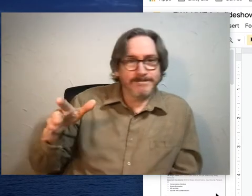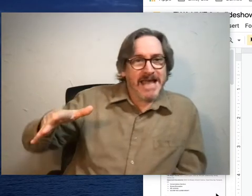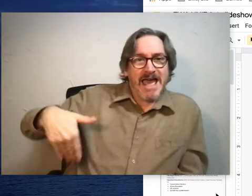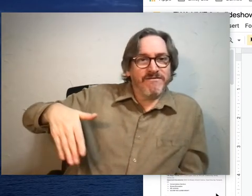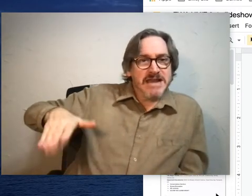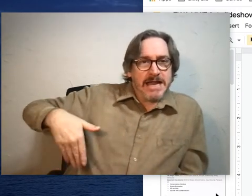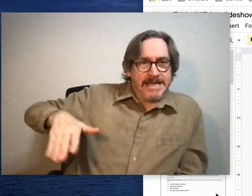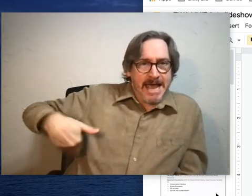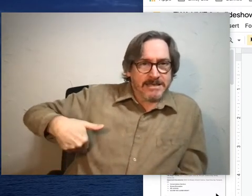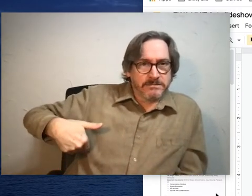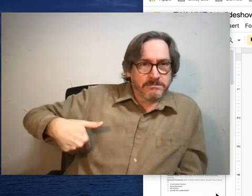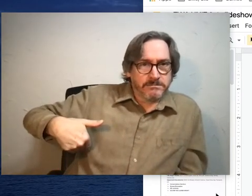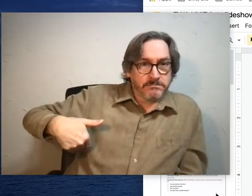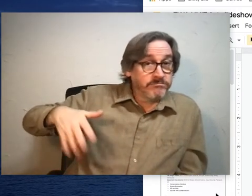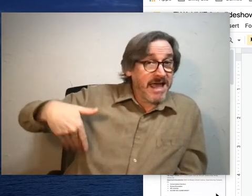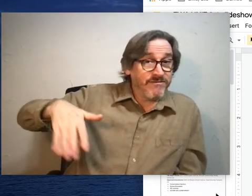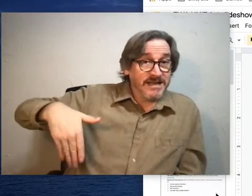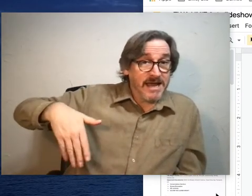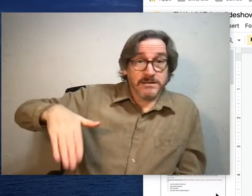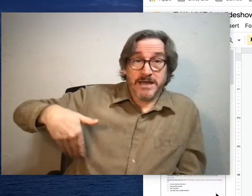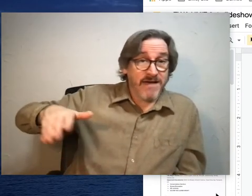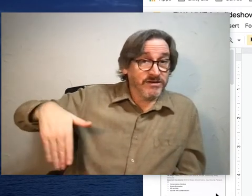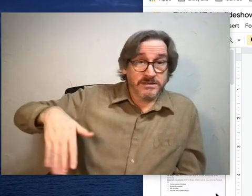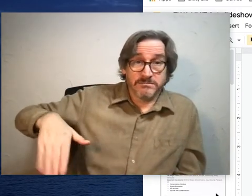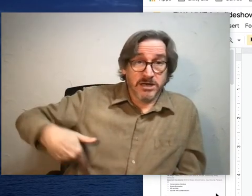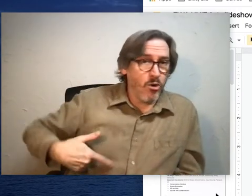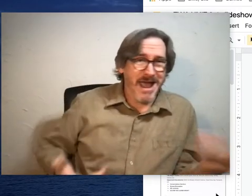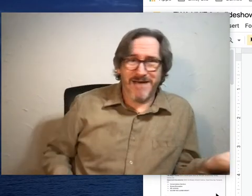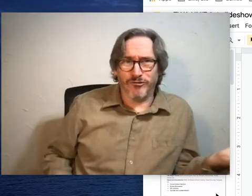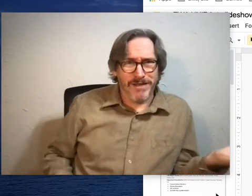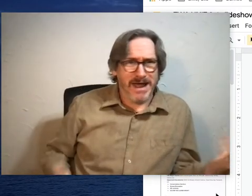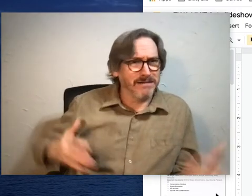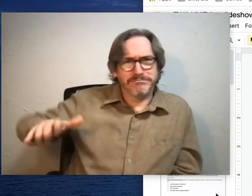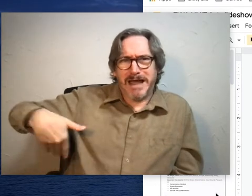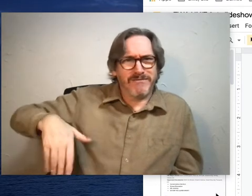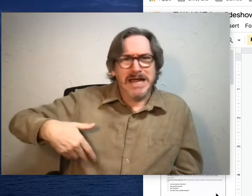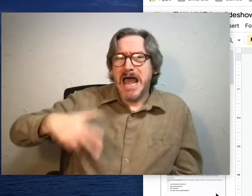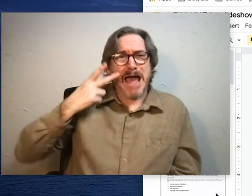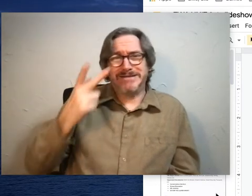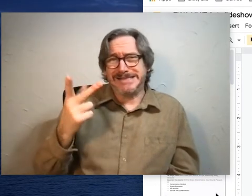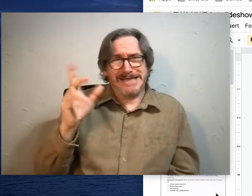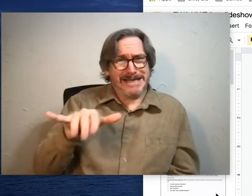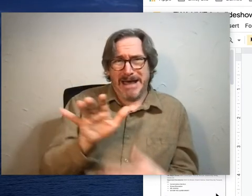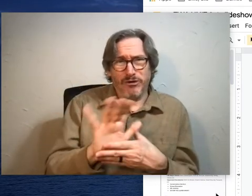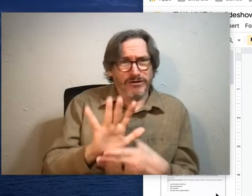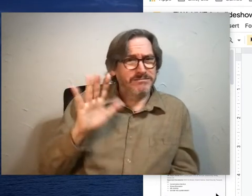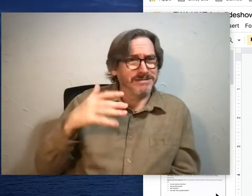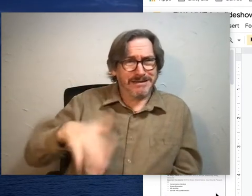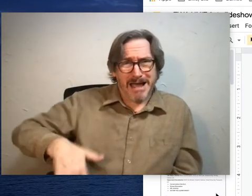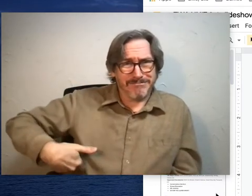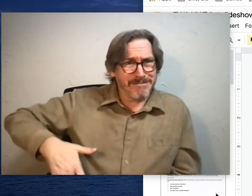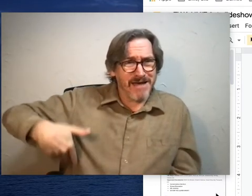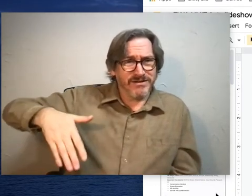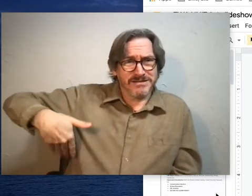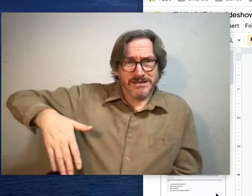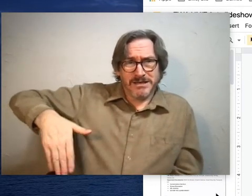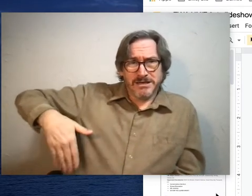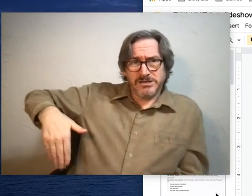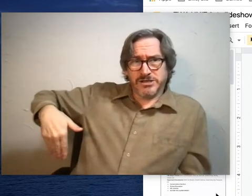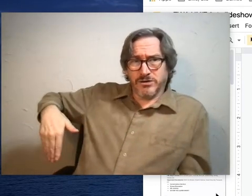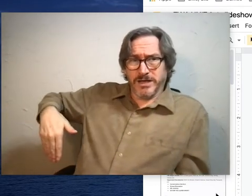versus have not yet, haven't yet, haven't. Well, I haven't read that. I haven't seen that movie.